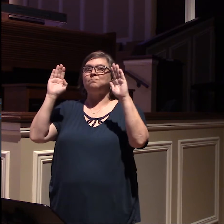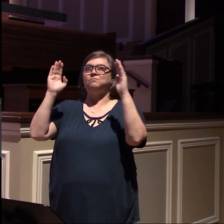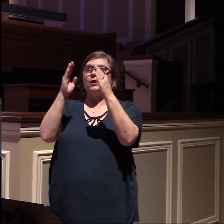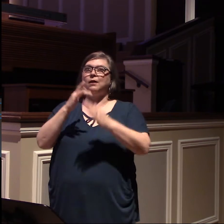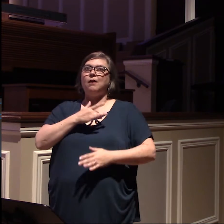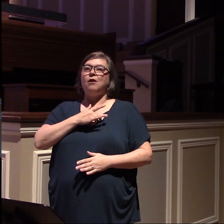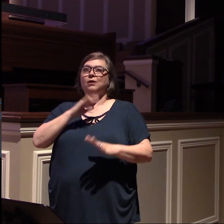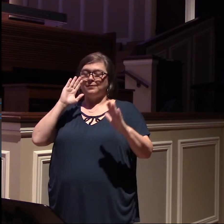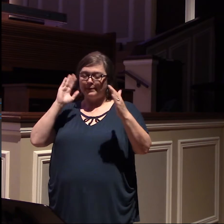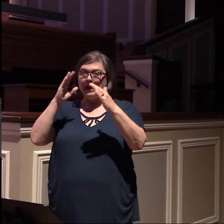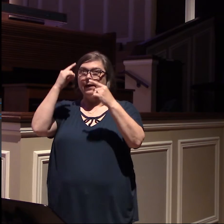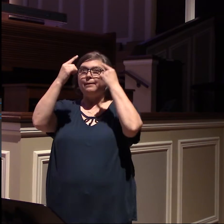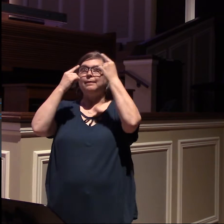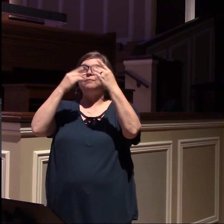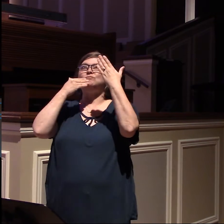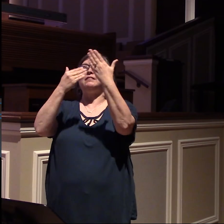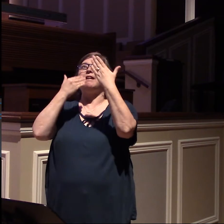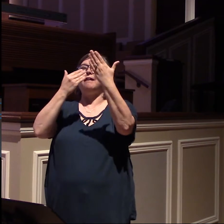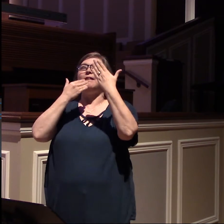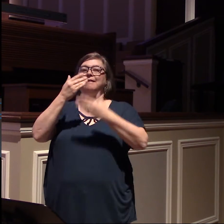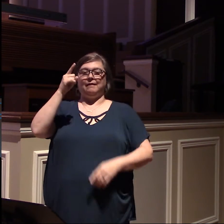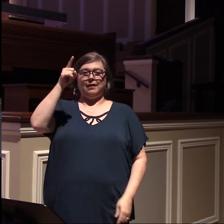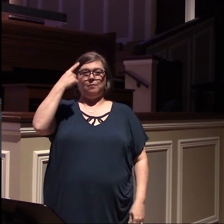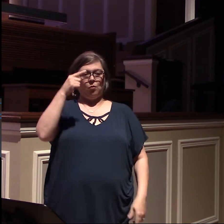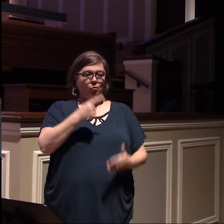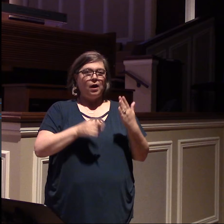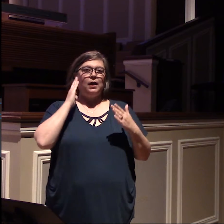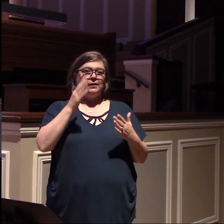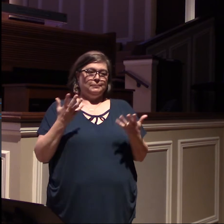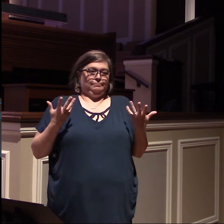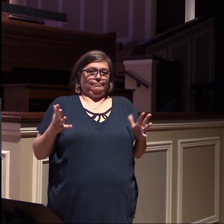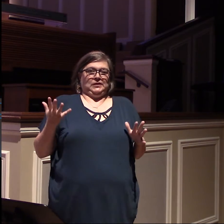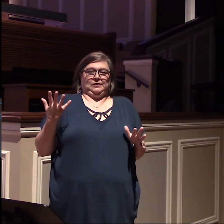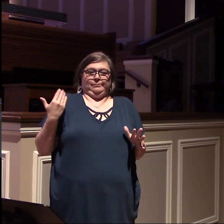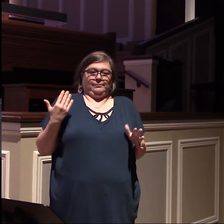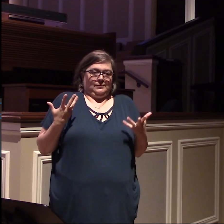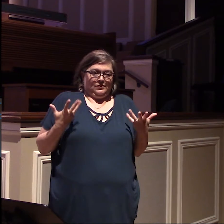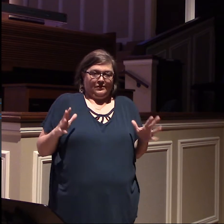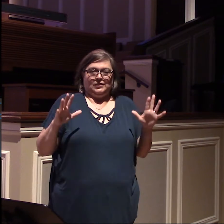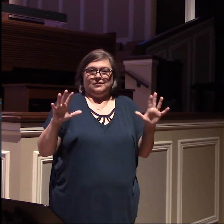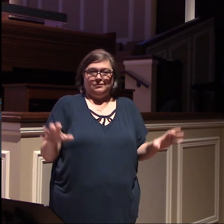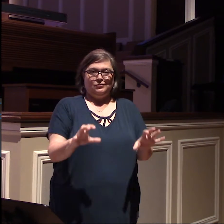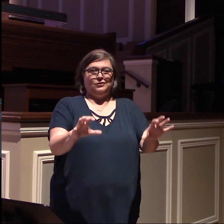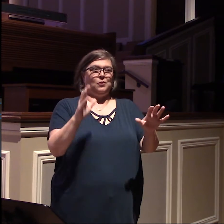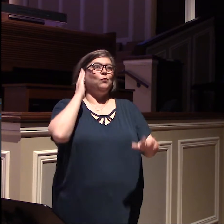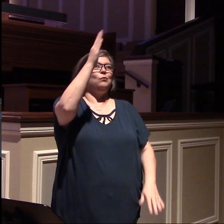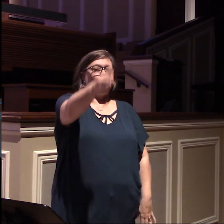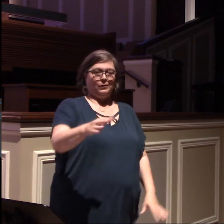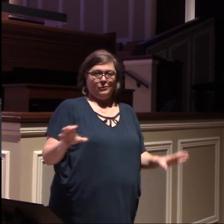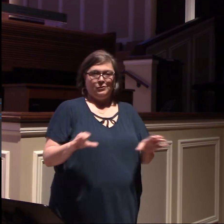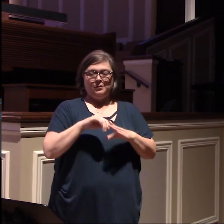on him and thank him for what he has done and what he is going to do. So as you're singing, just think about your relationship with